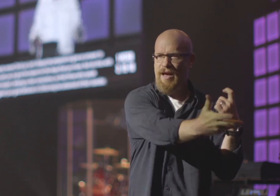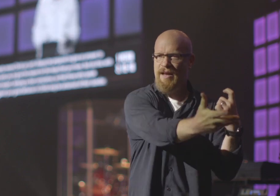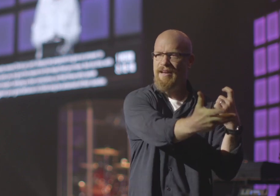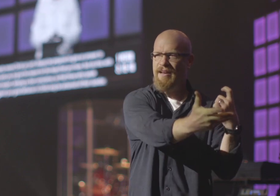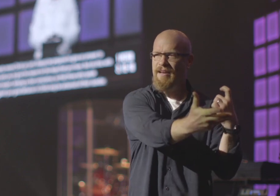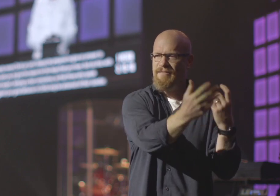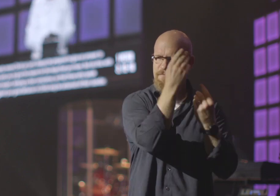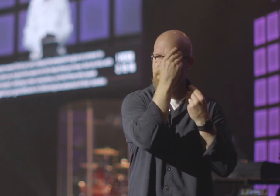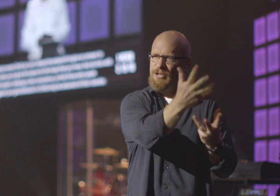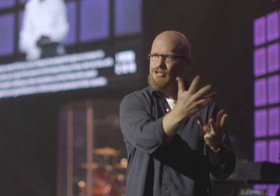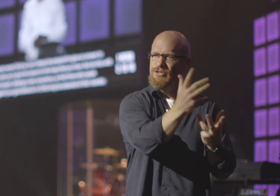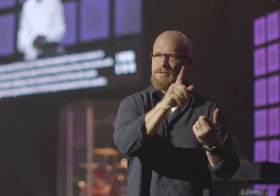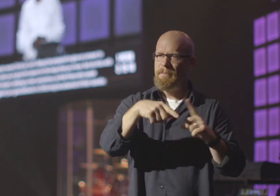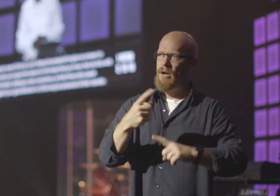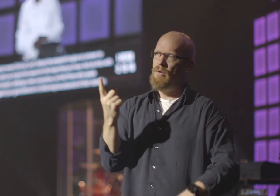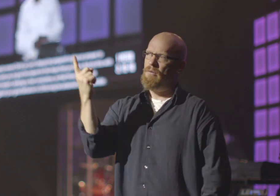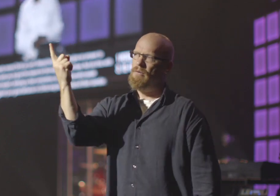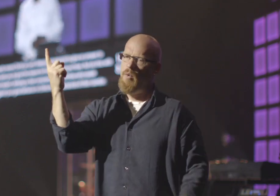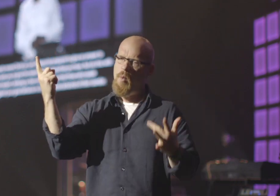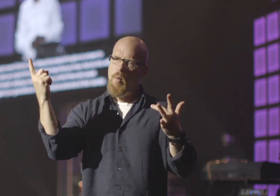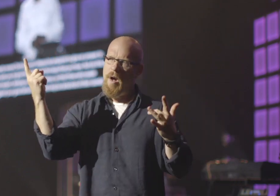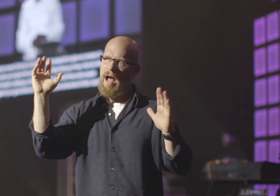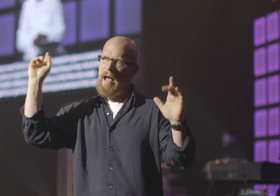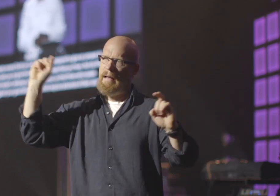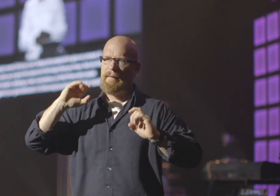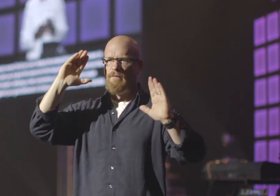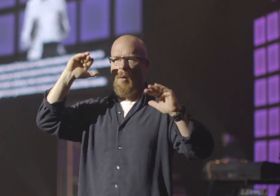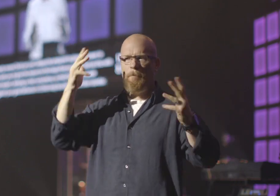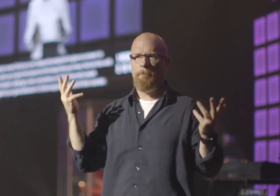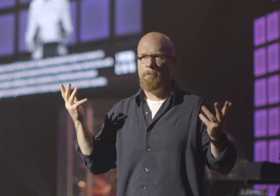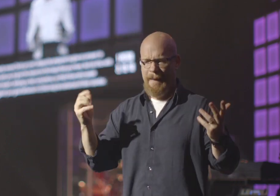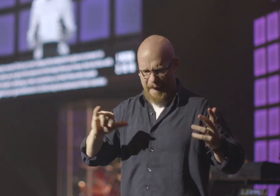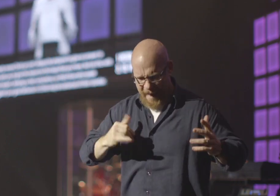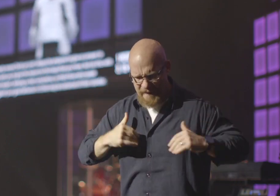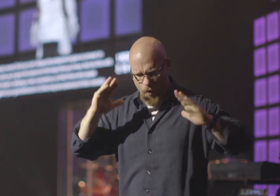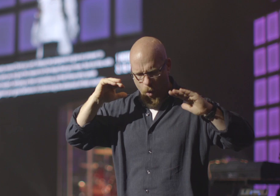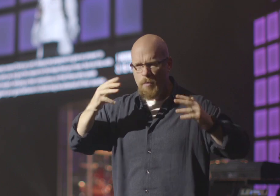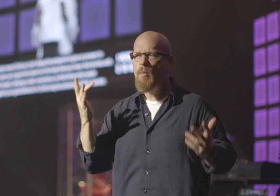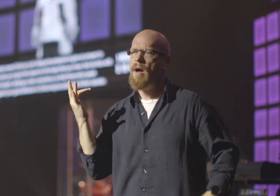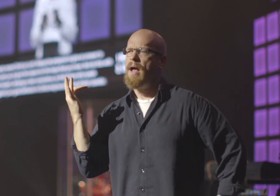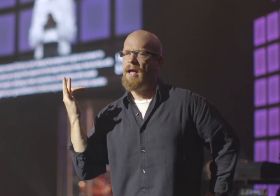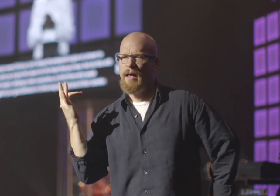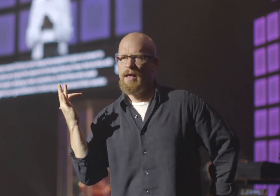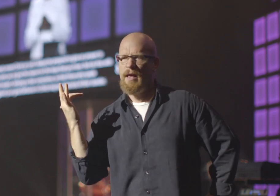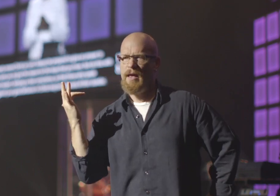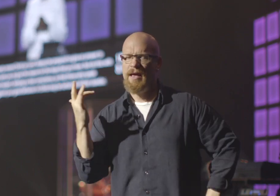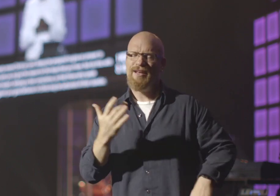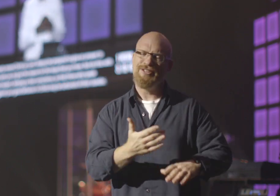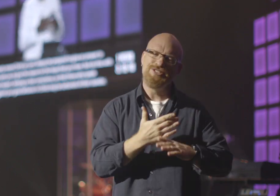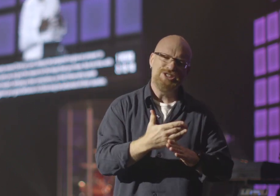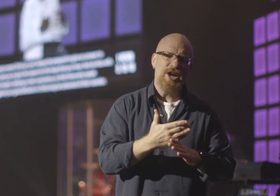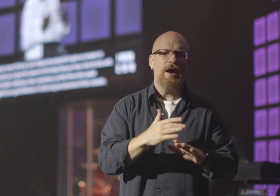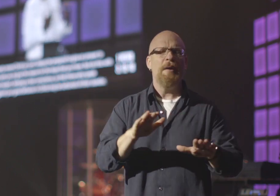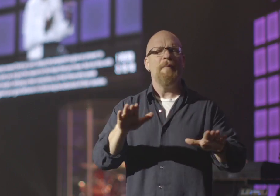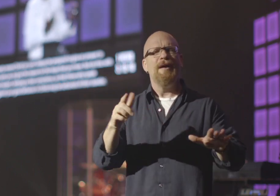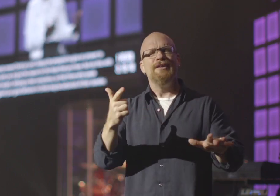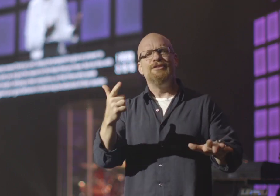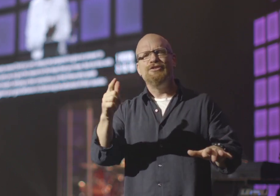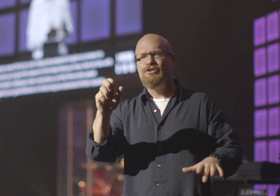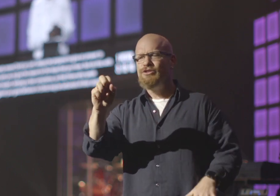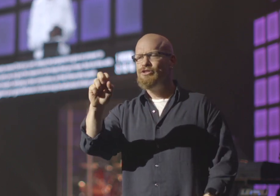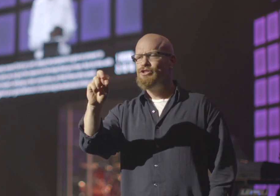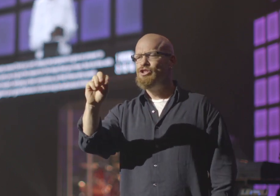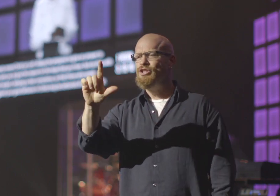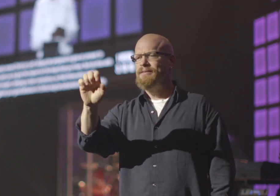you to give the reason for the hope that you have. But do this with gentleness and